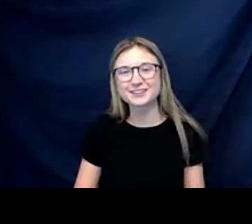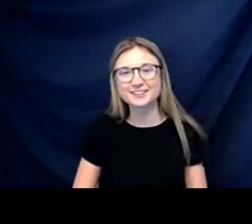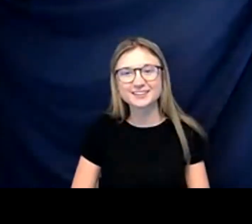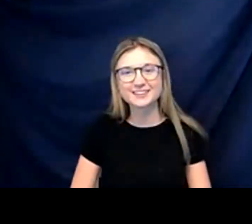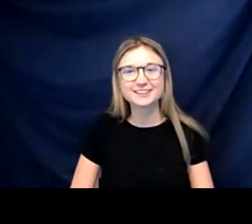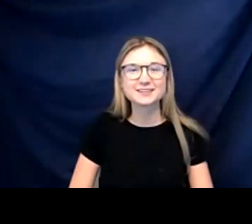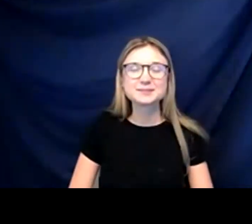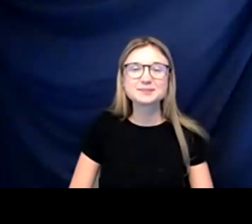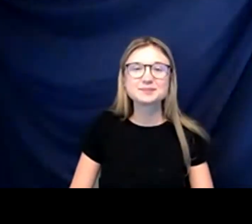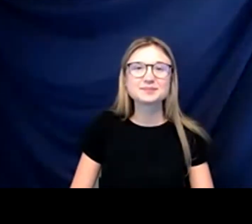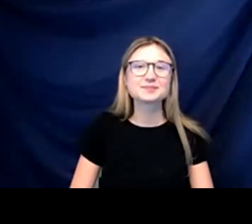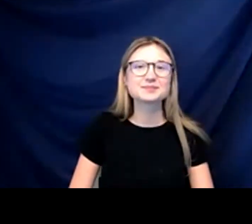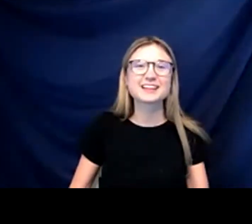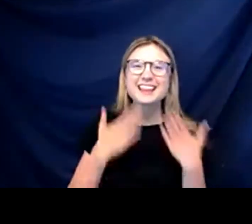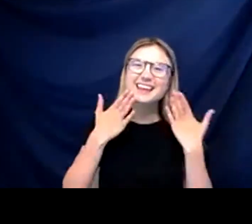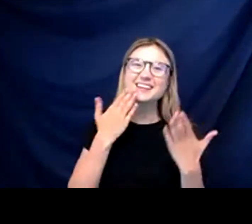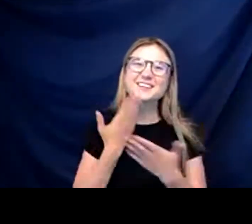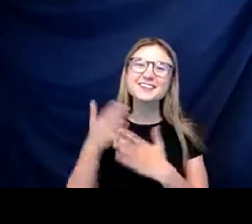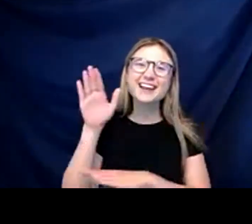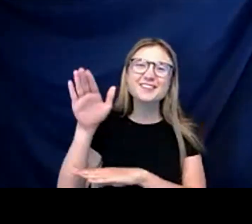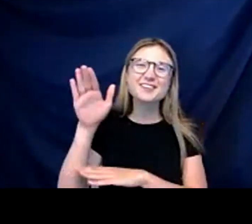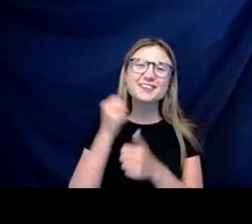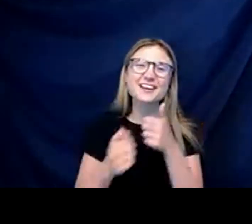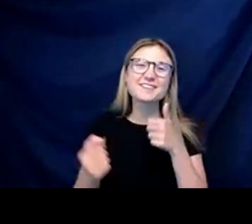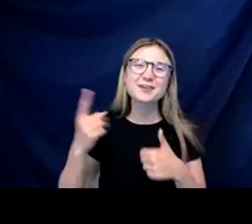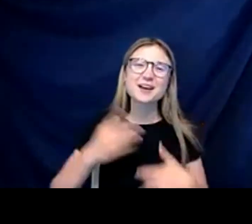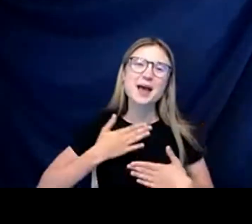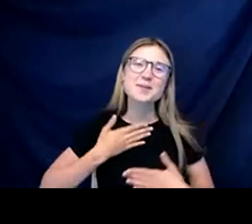Thank you. Good afternoon to everybody. I'm glad to be here.